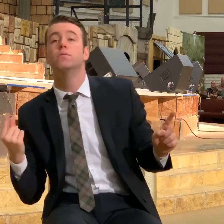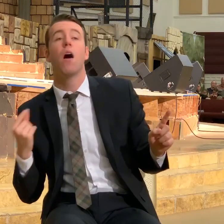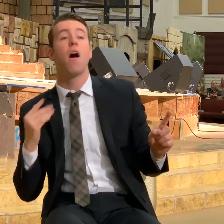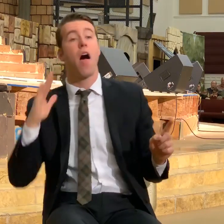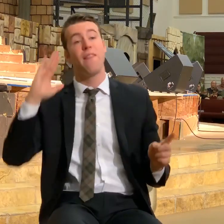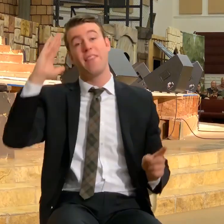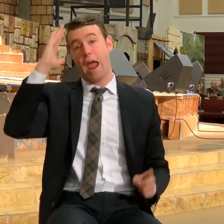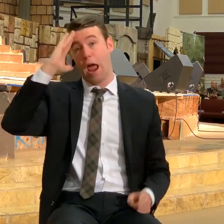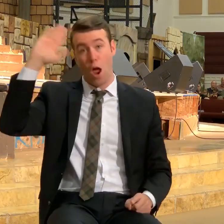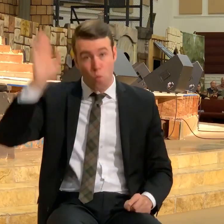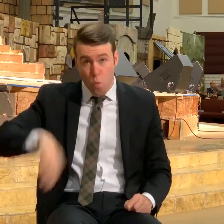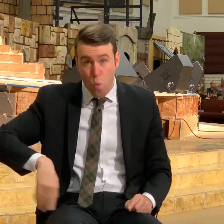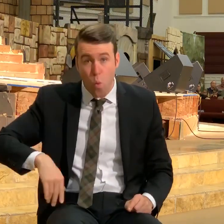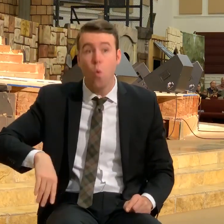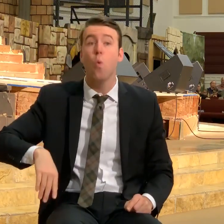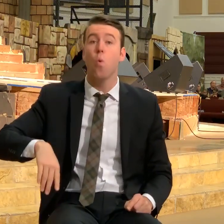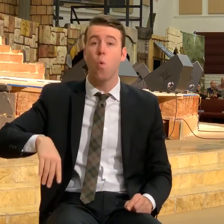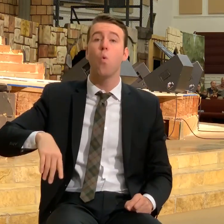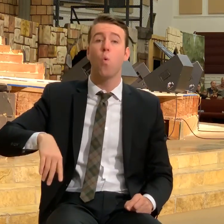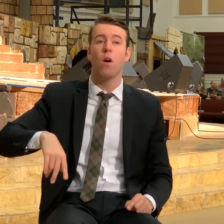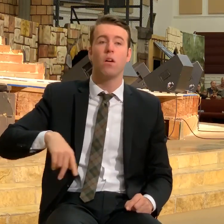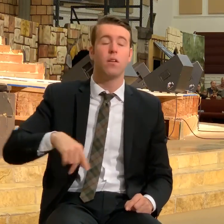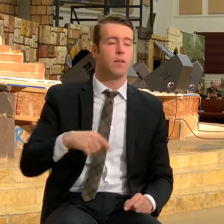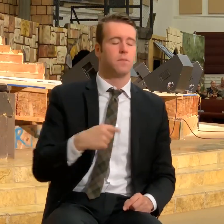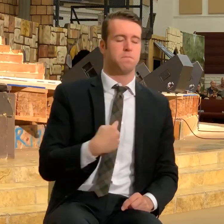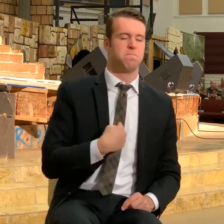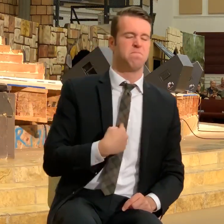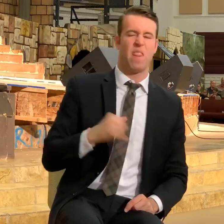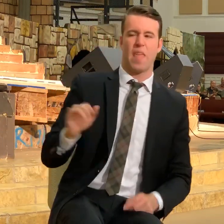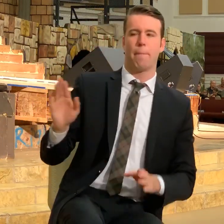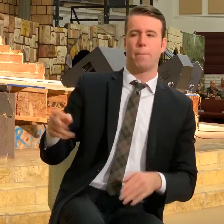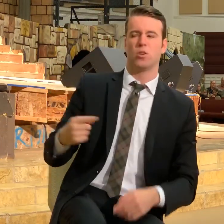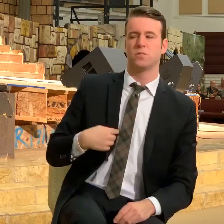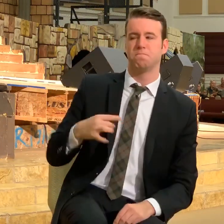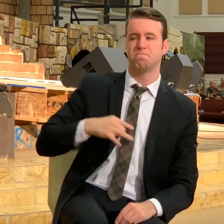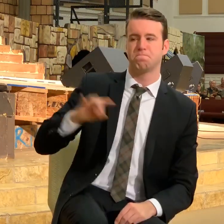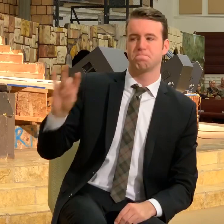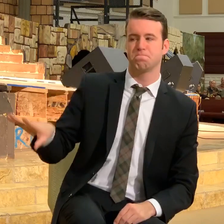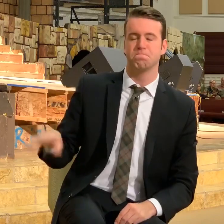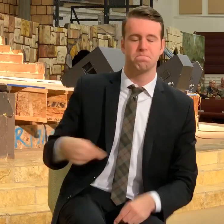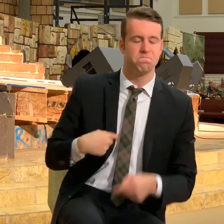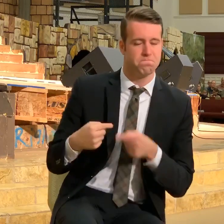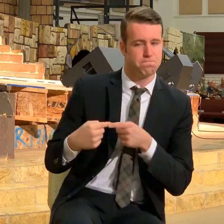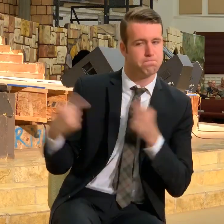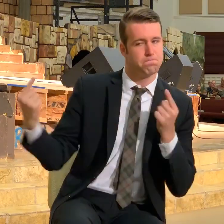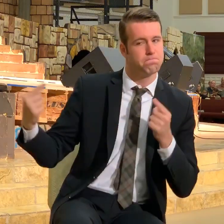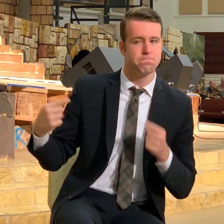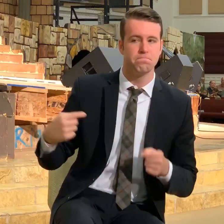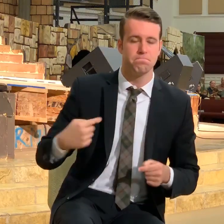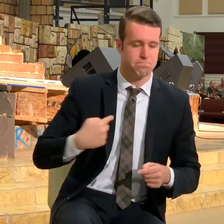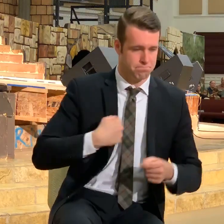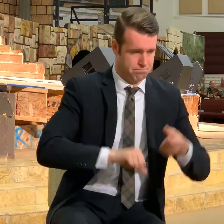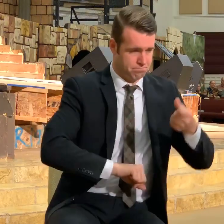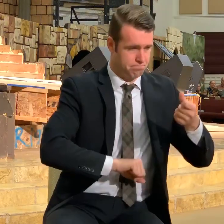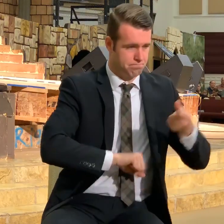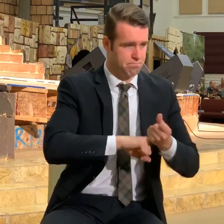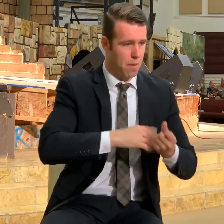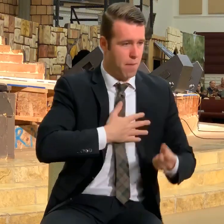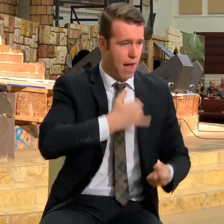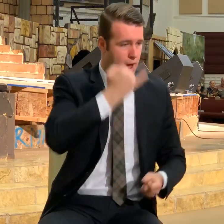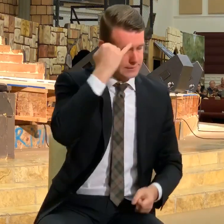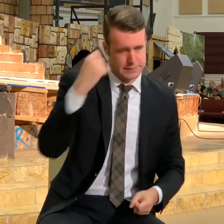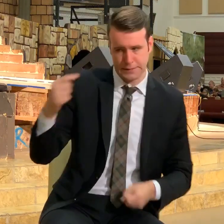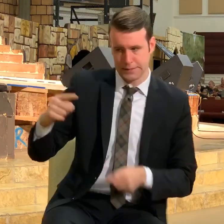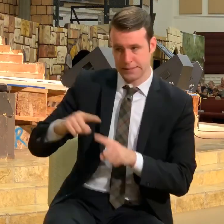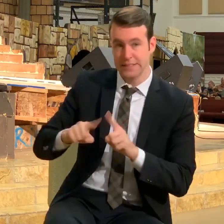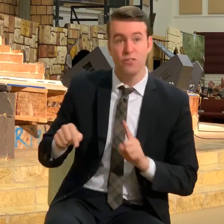knew that you don't like it, so-and-so, because you're in opposing forces. And you stand for this idea, and he stands for that. So